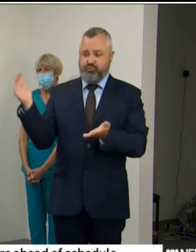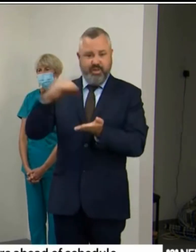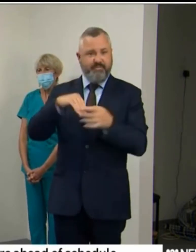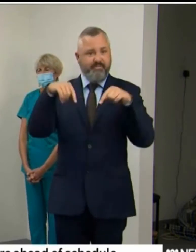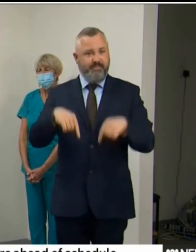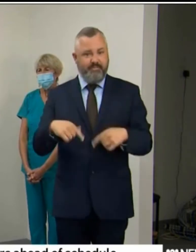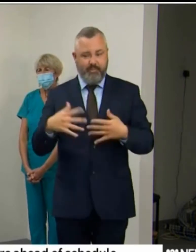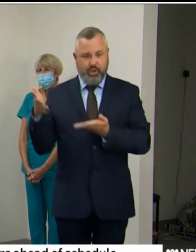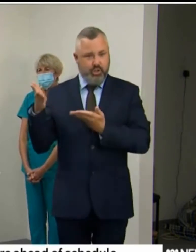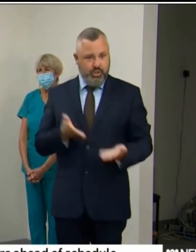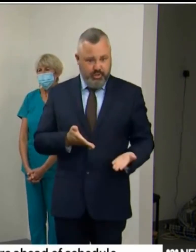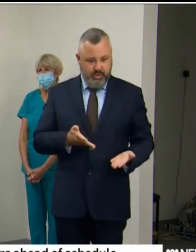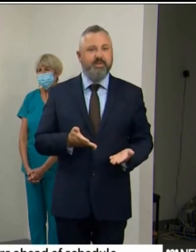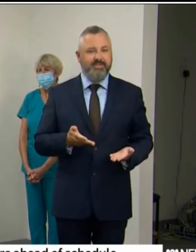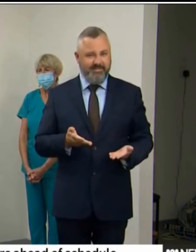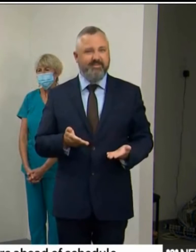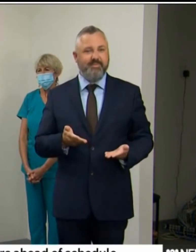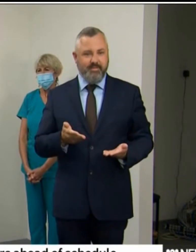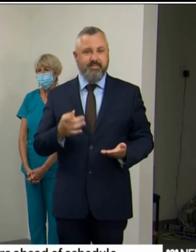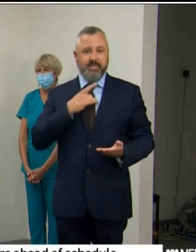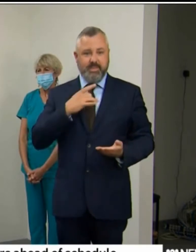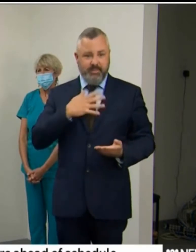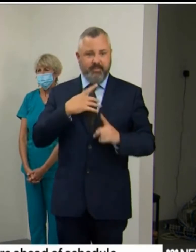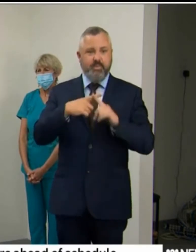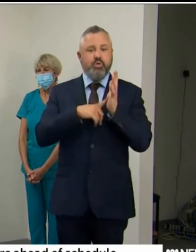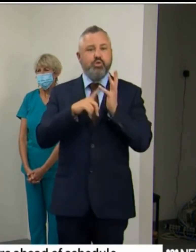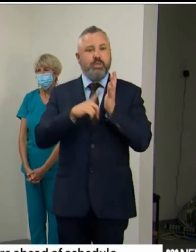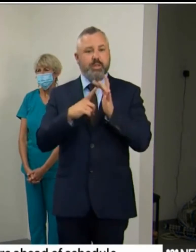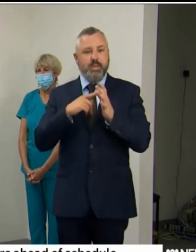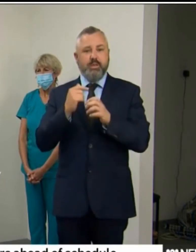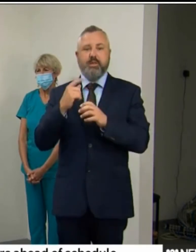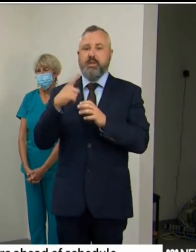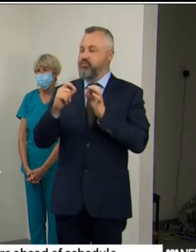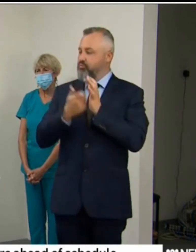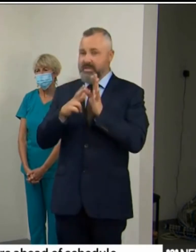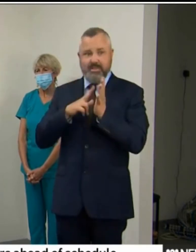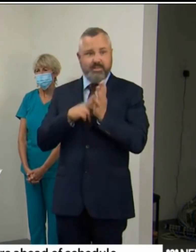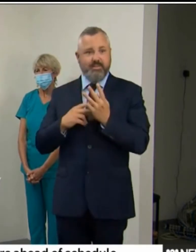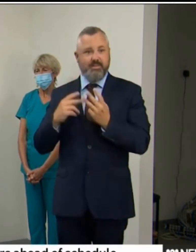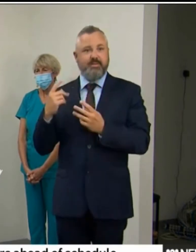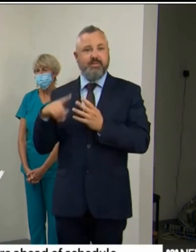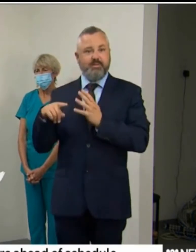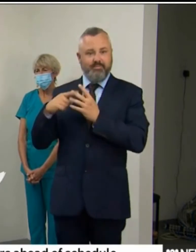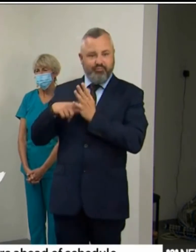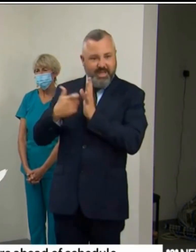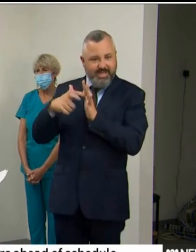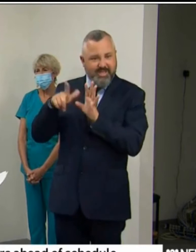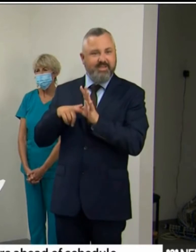shipment. Myself, Julia, Brendan, Tracy, Thurza,